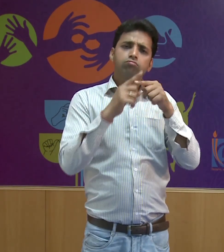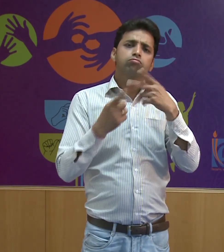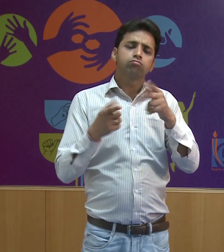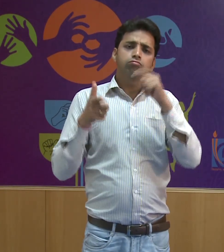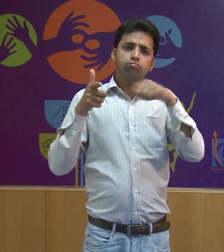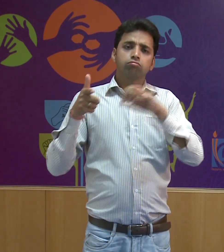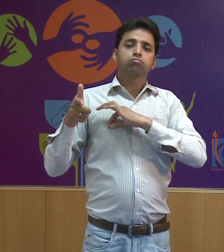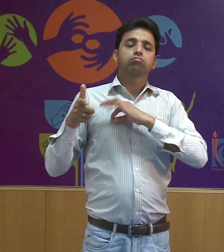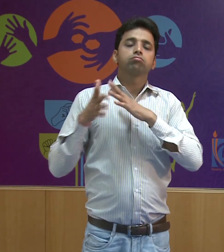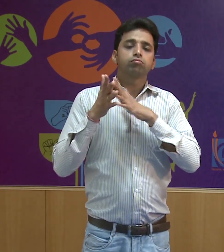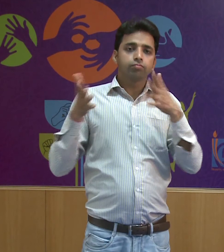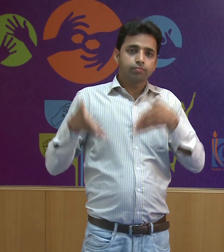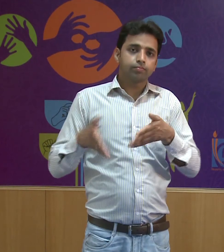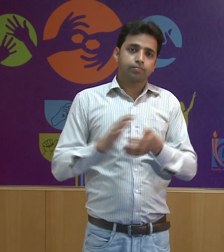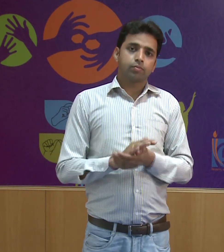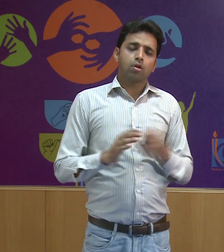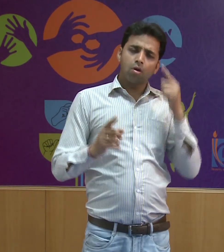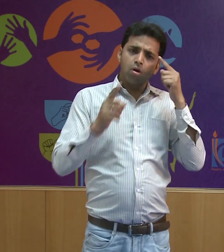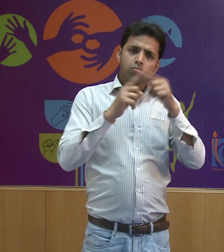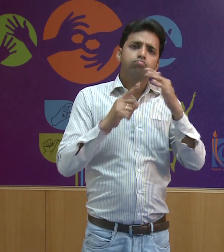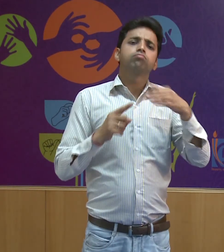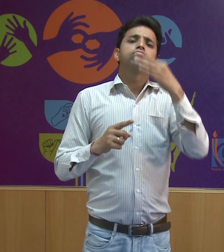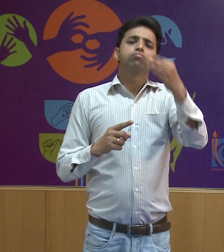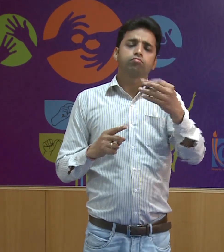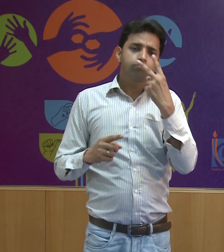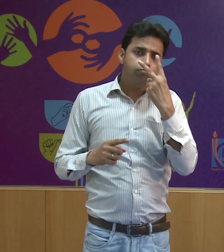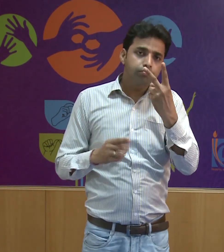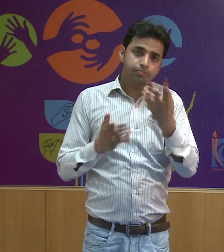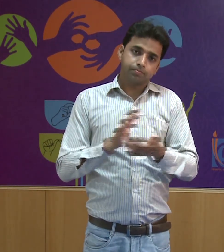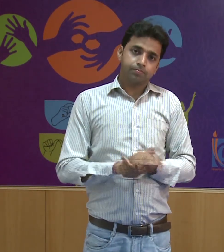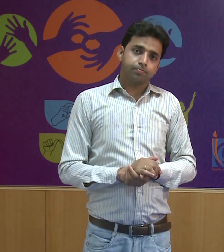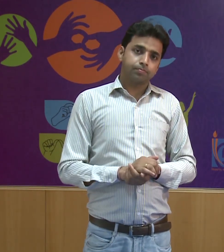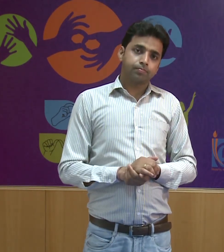video. Hope to see you soon. Bye.